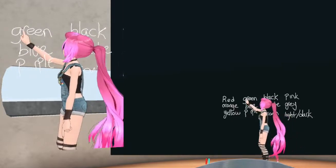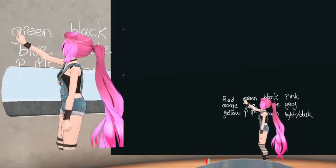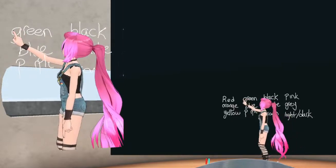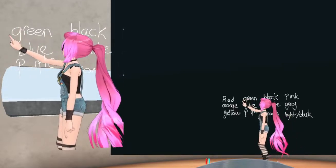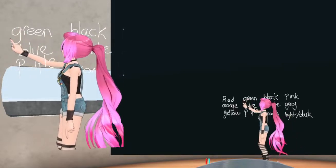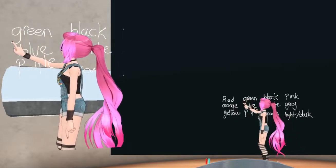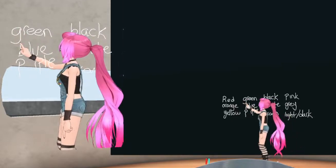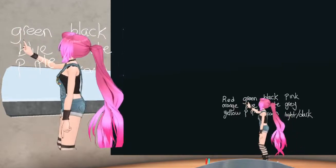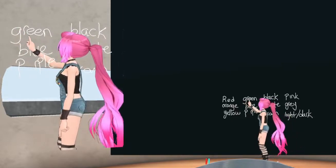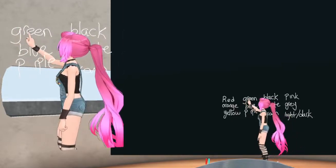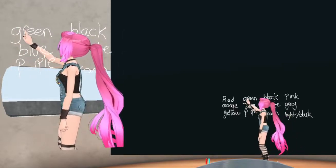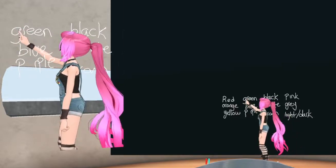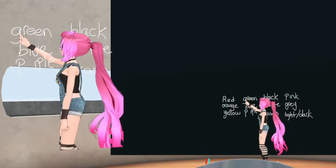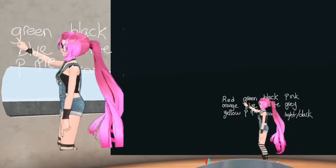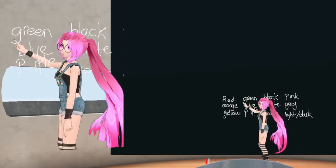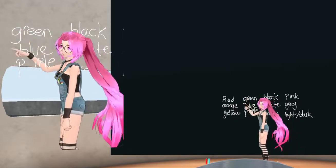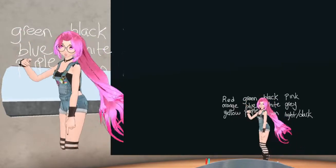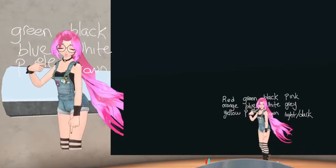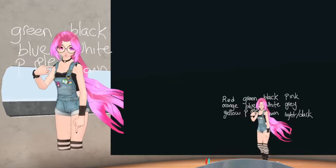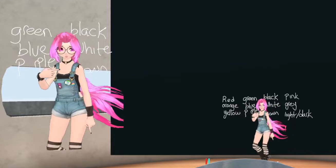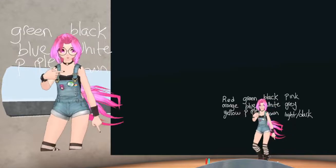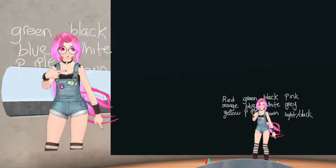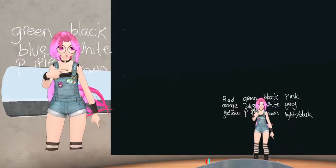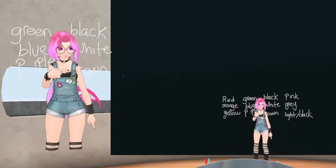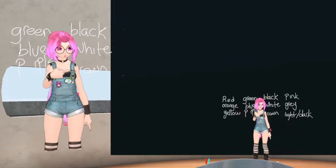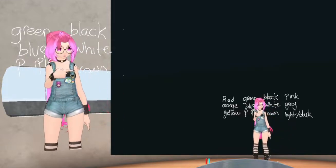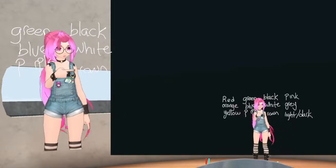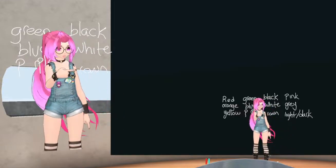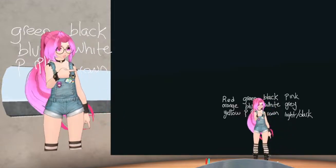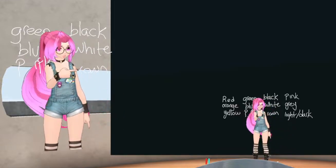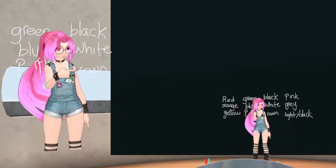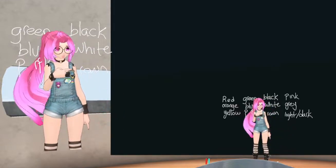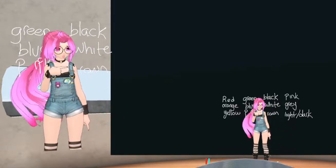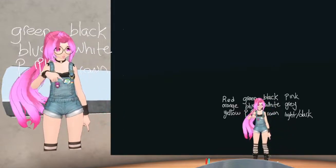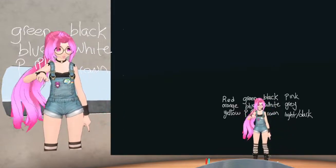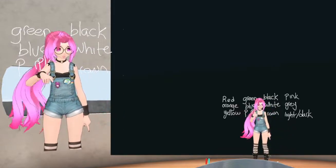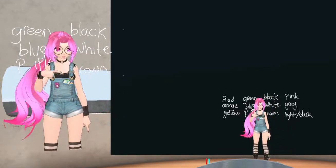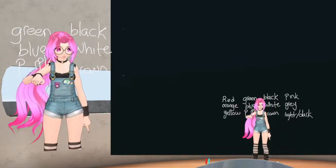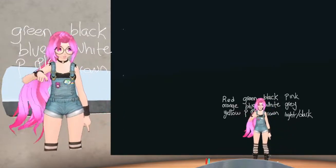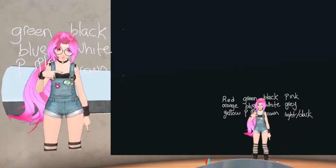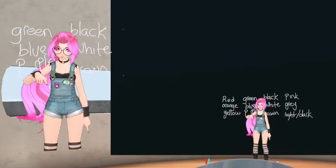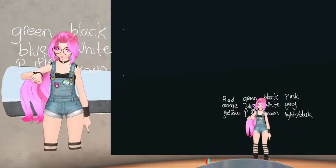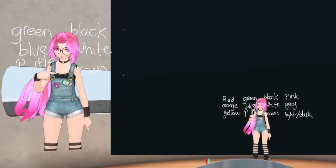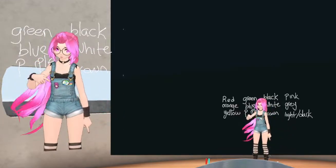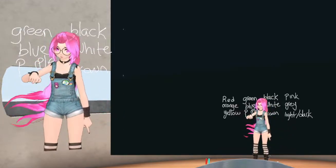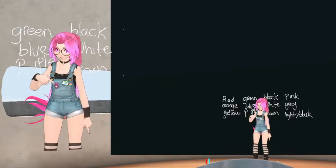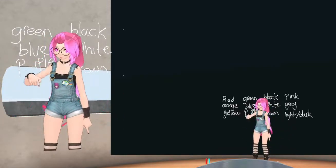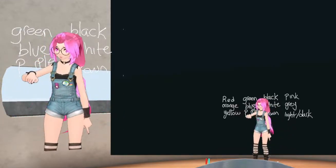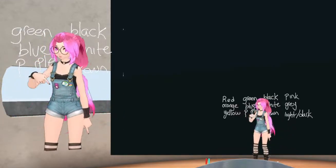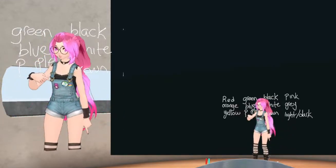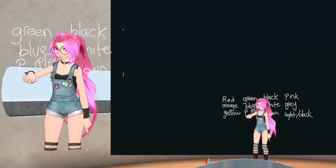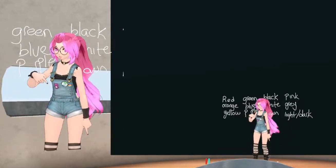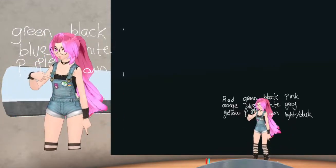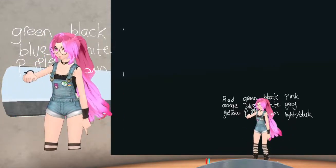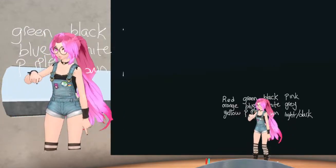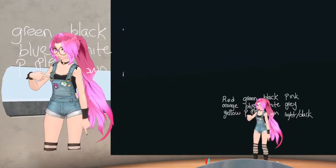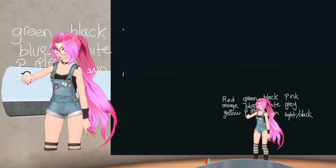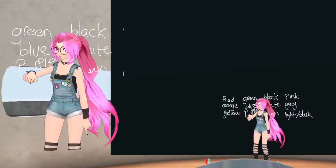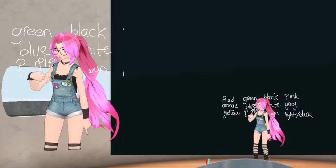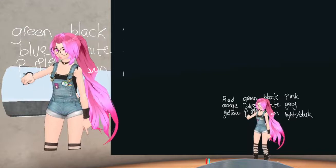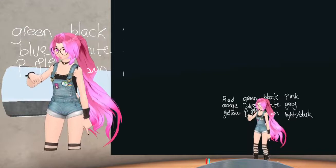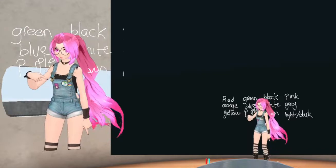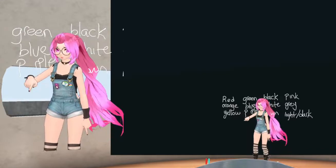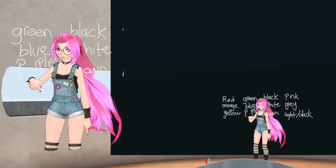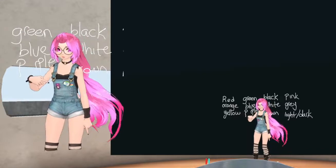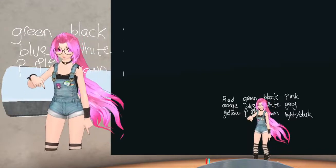take the letter G for green, G for green, and shake it. Just like you did for